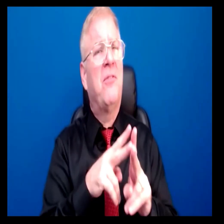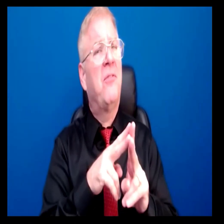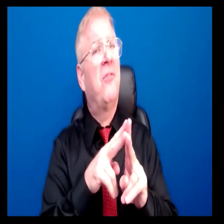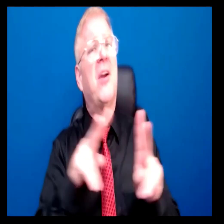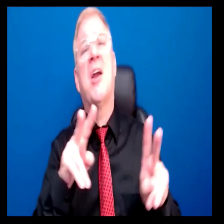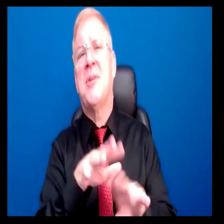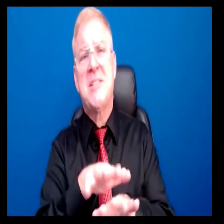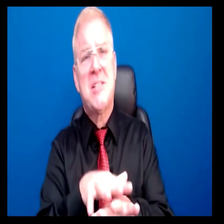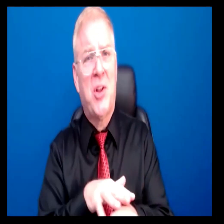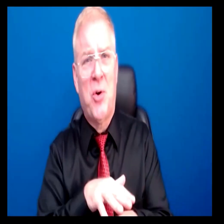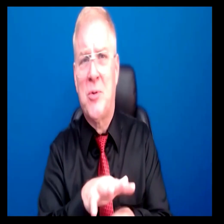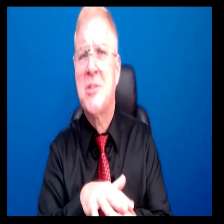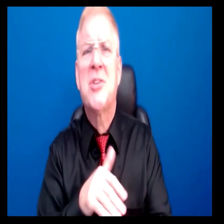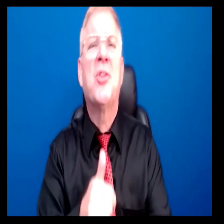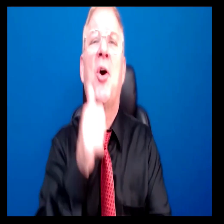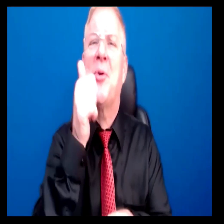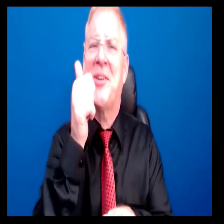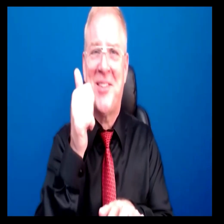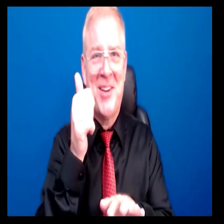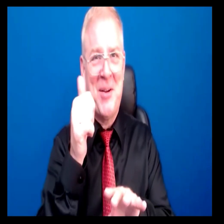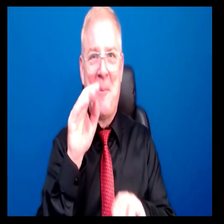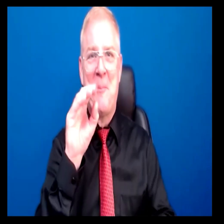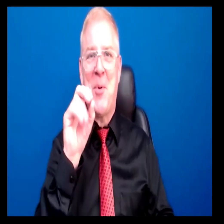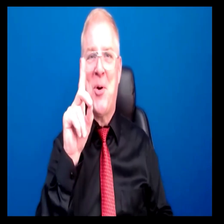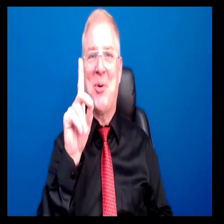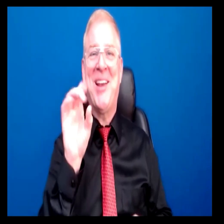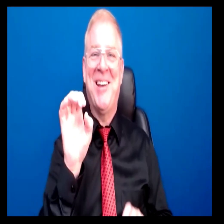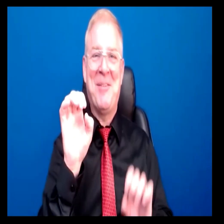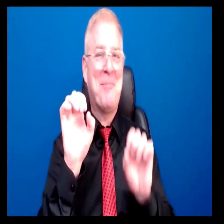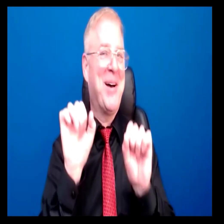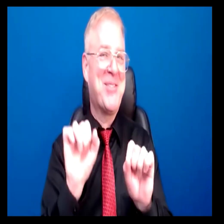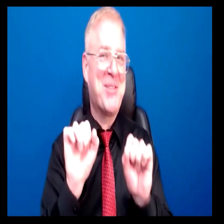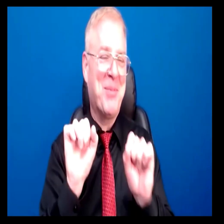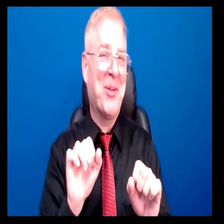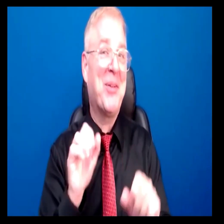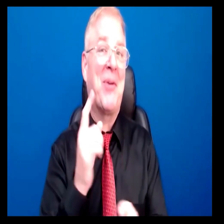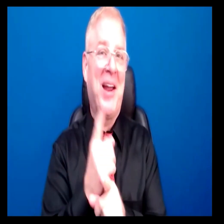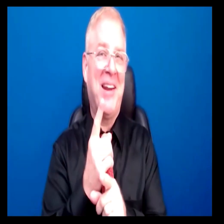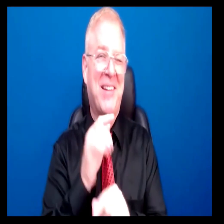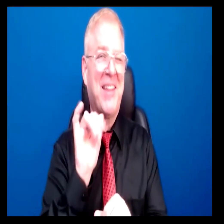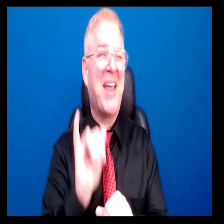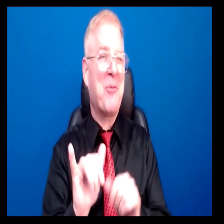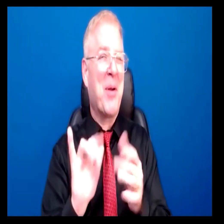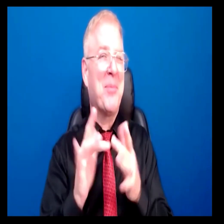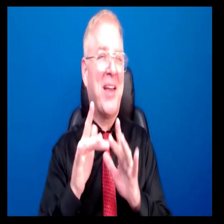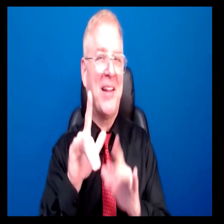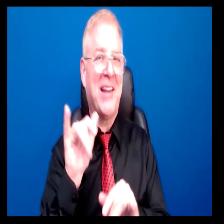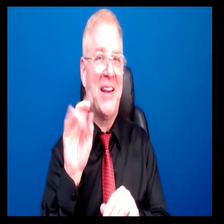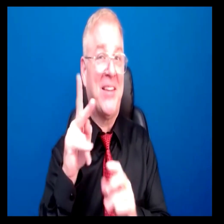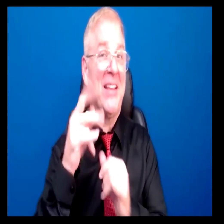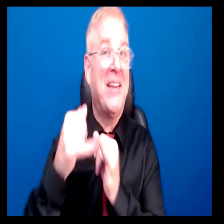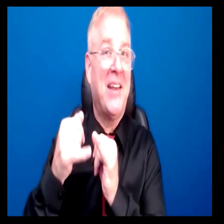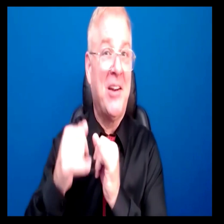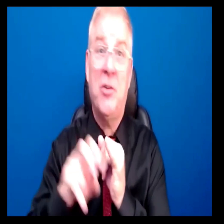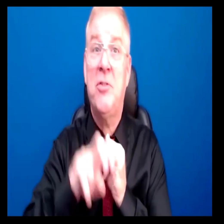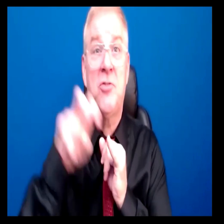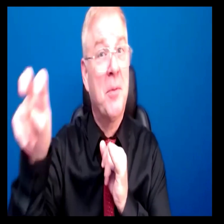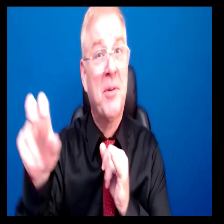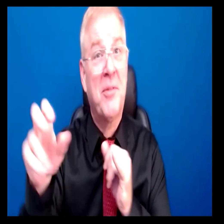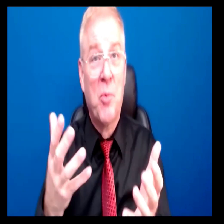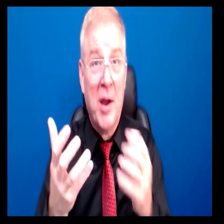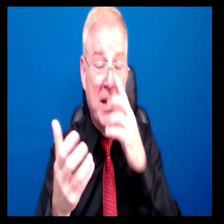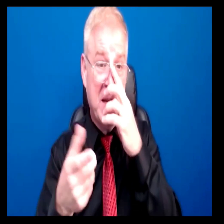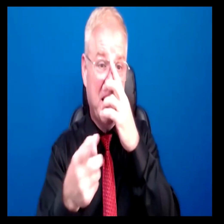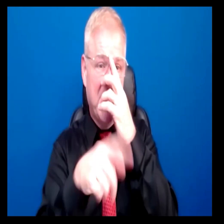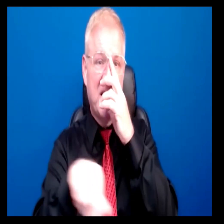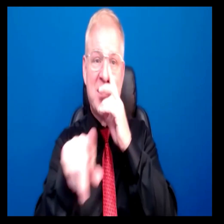spelled very slow, slowest mode possible, right? That website link is at the end. You can jump